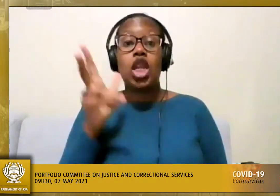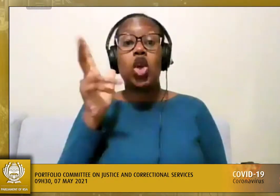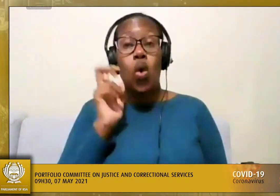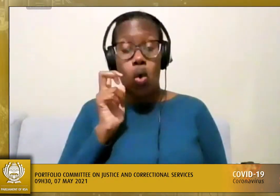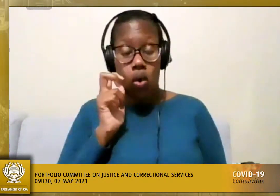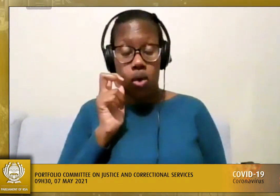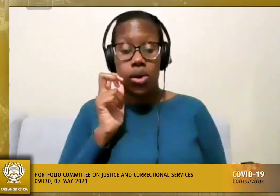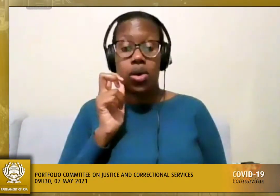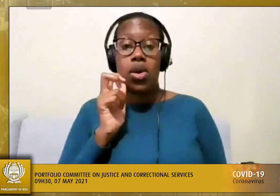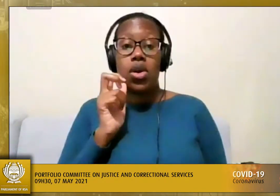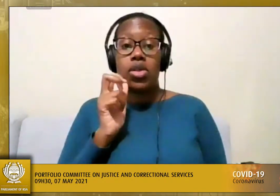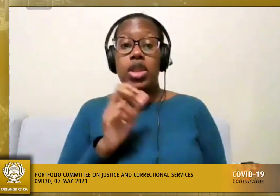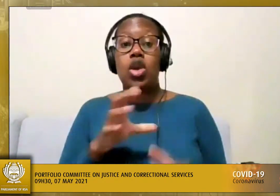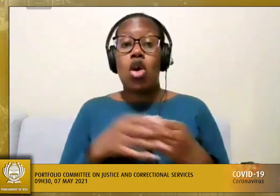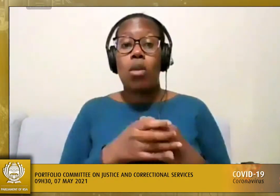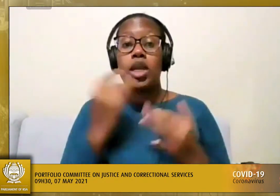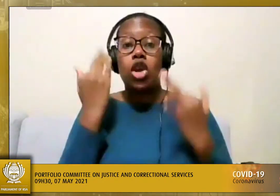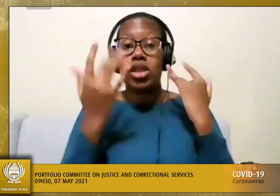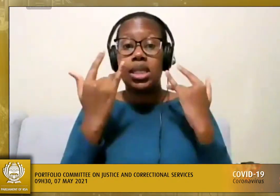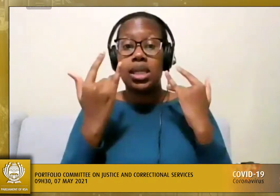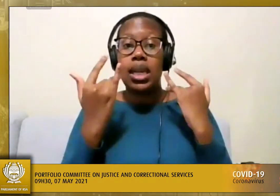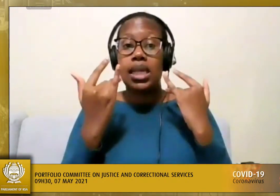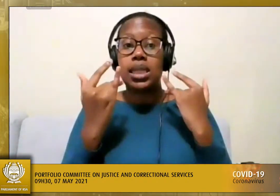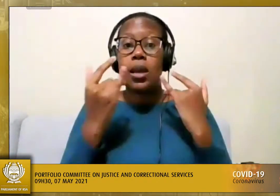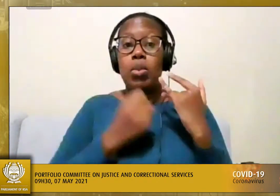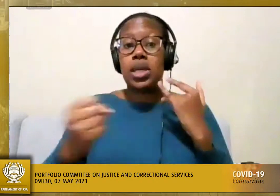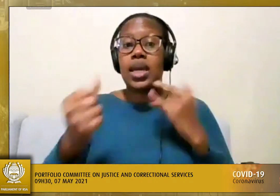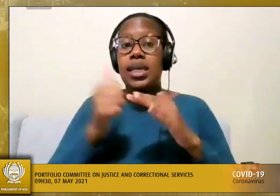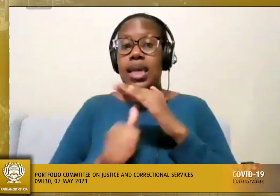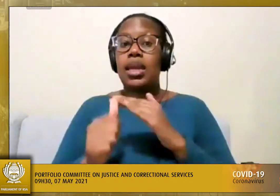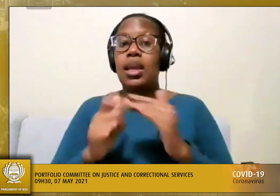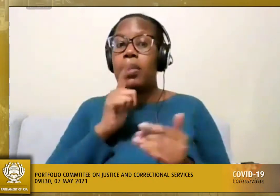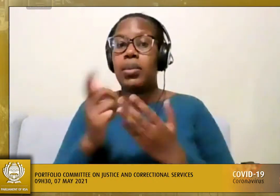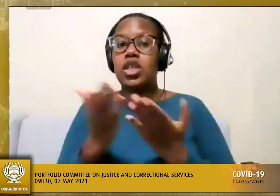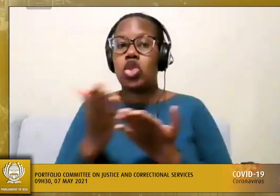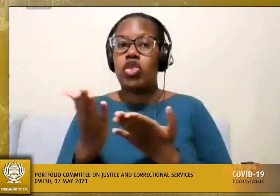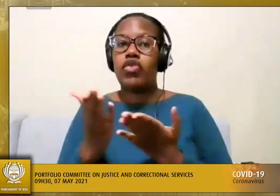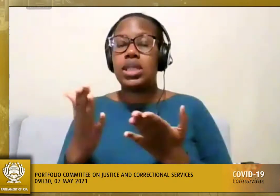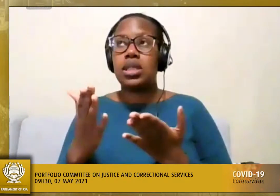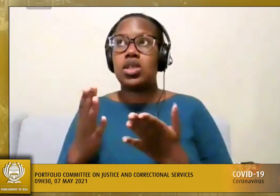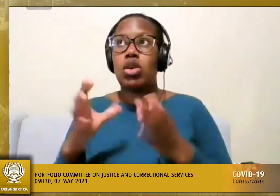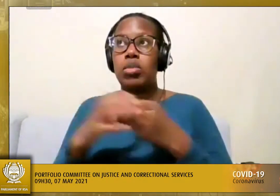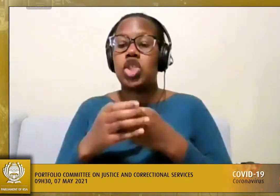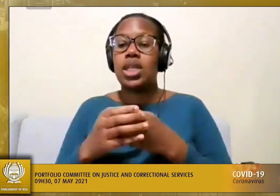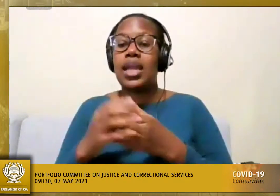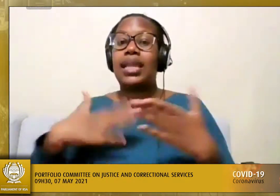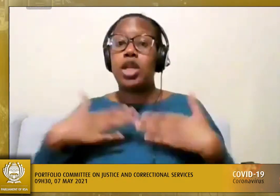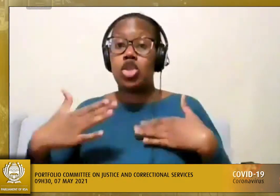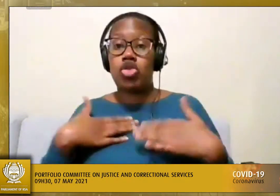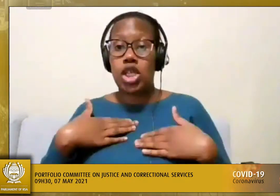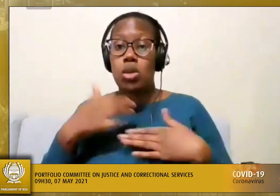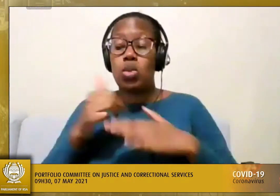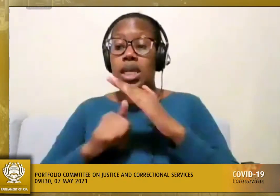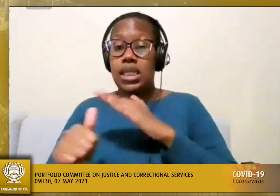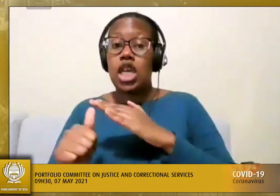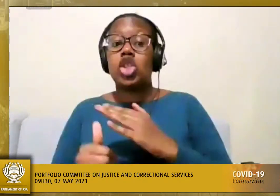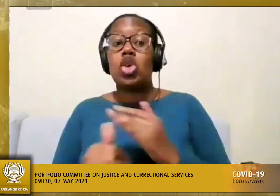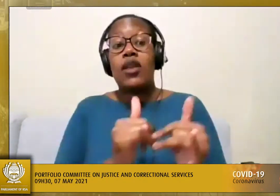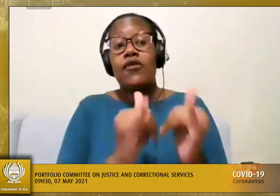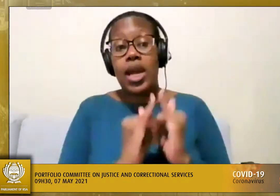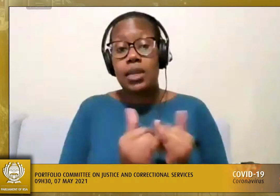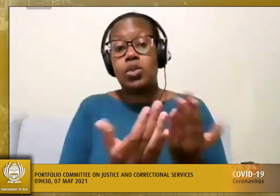the committee was considering having us placed under Administration under the Public Service Commission I then invited him to come and meet the entire